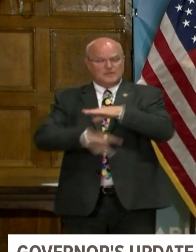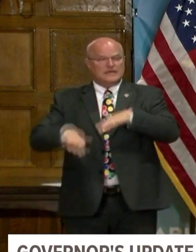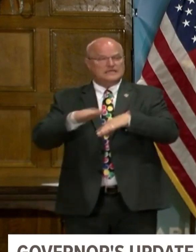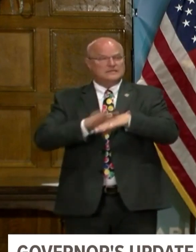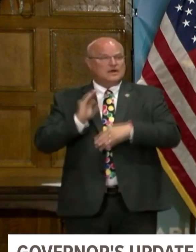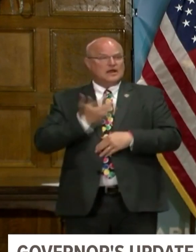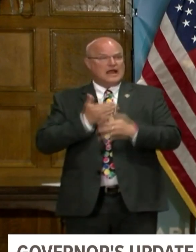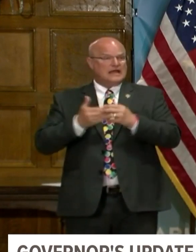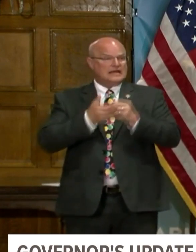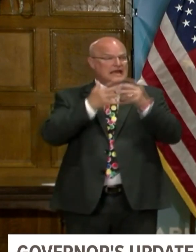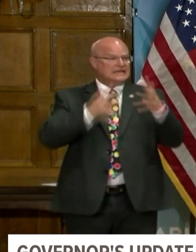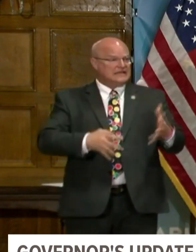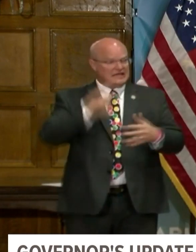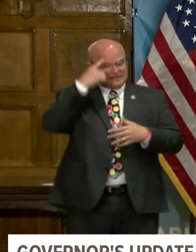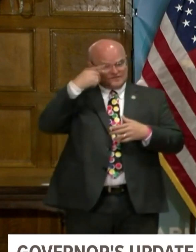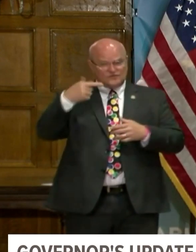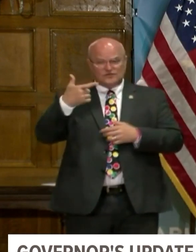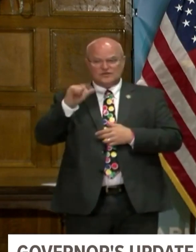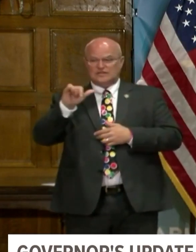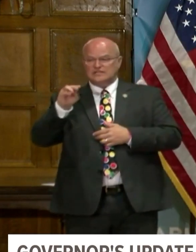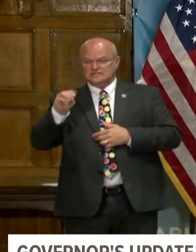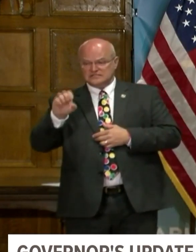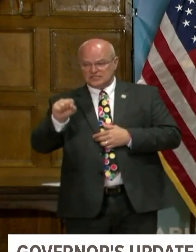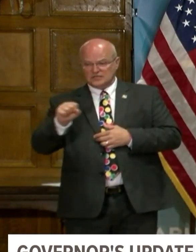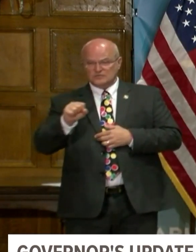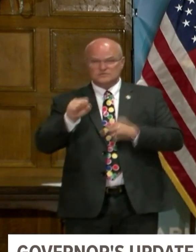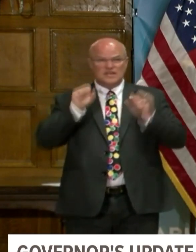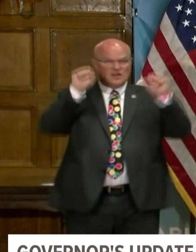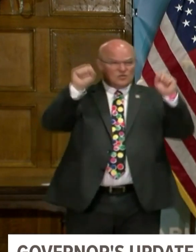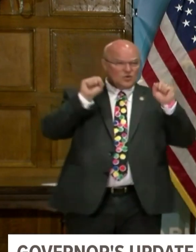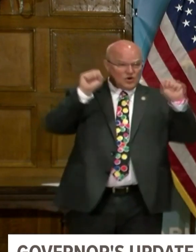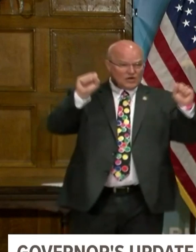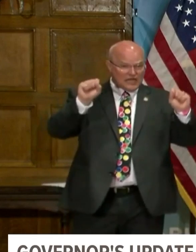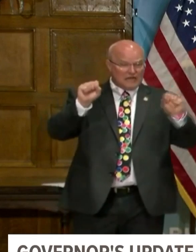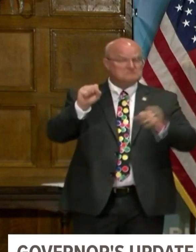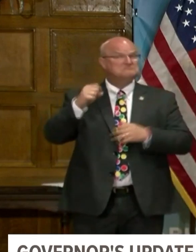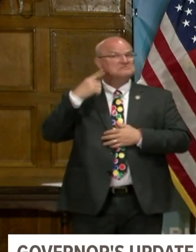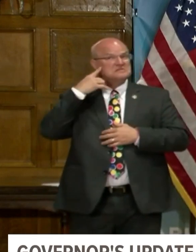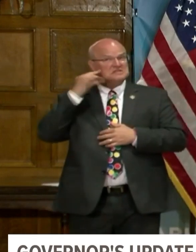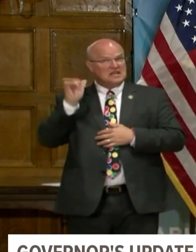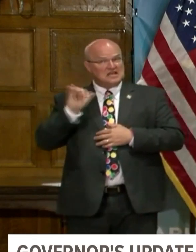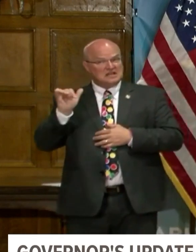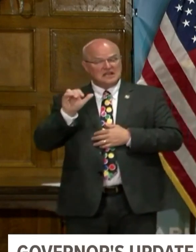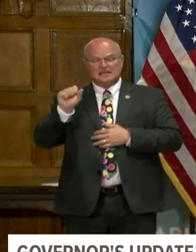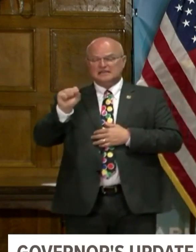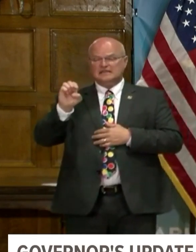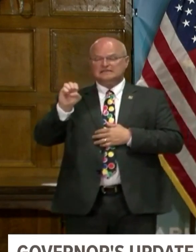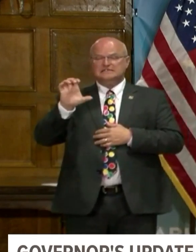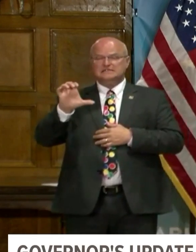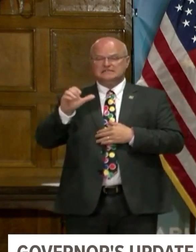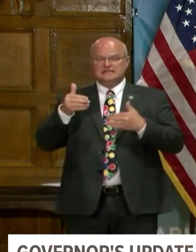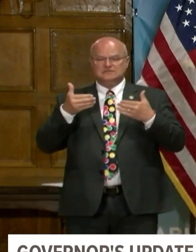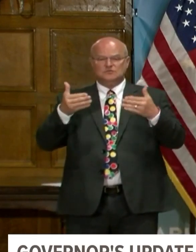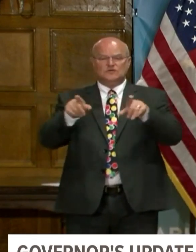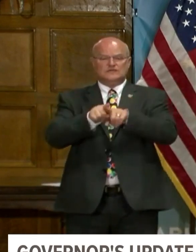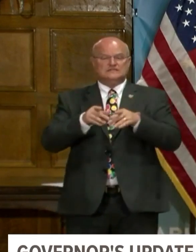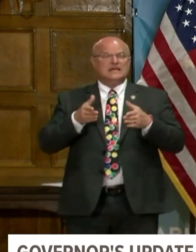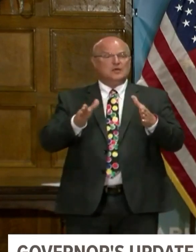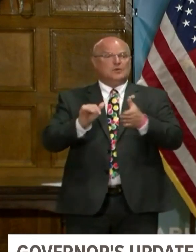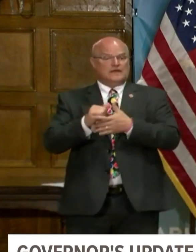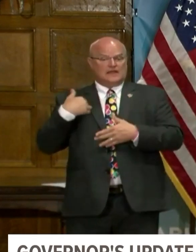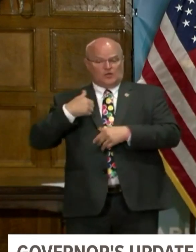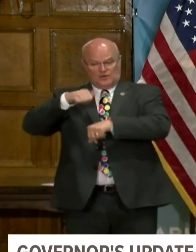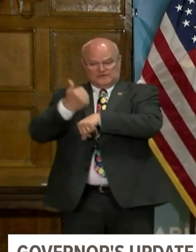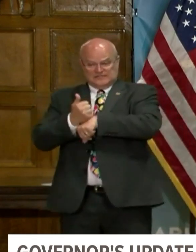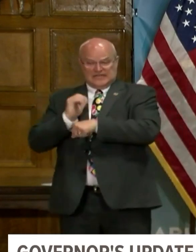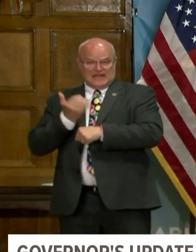upon our guidelines for gyms and workouts. And so it sounds like the SEC is really moving in the same direction that we've